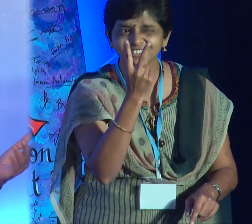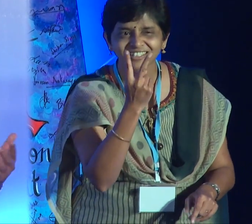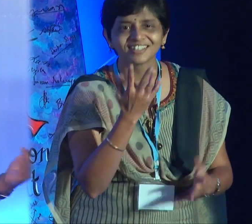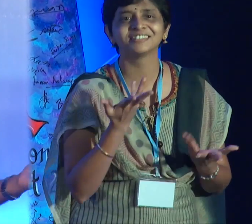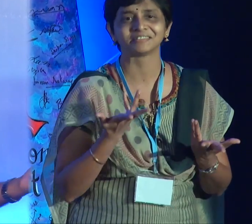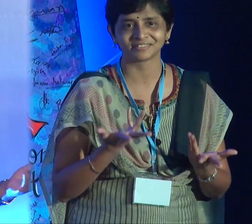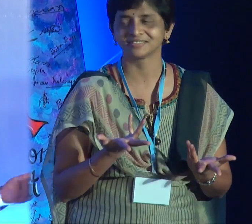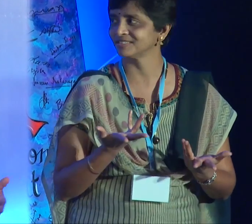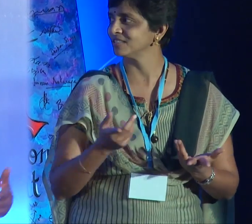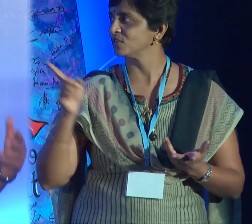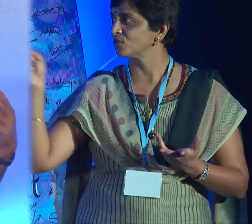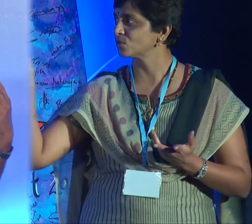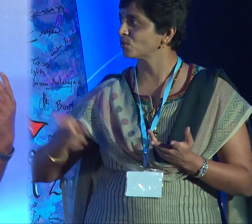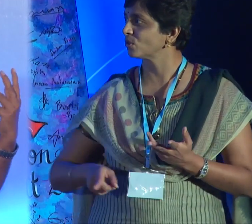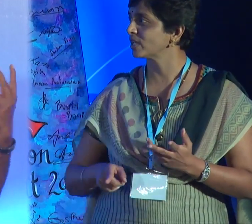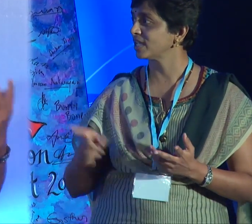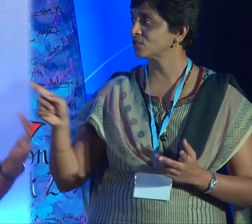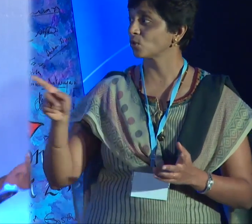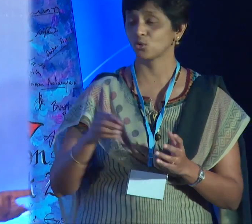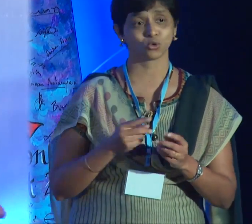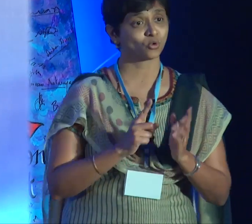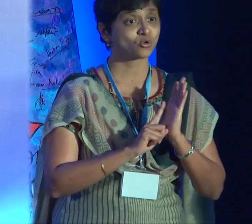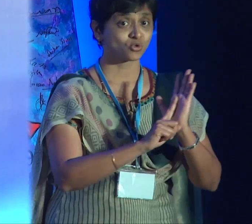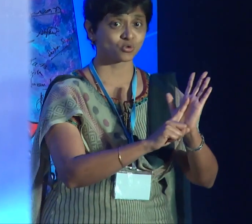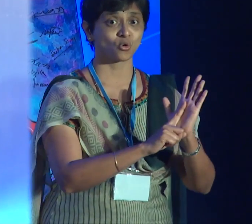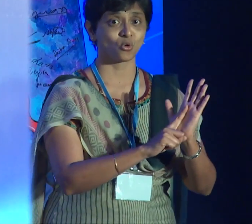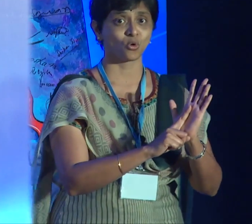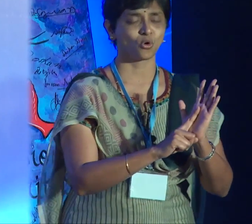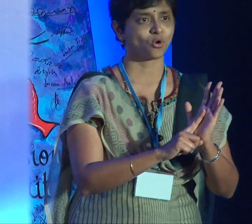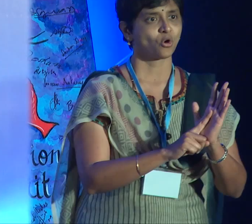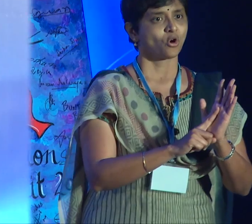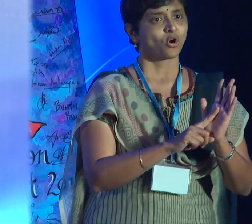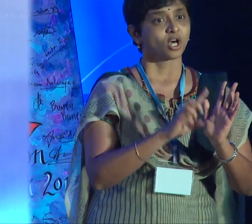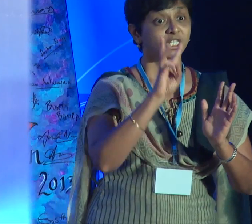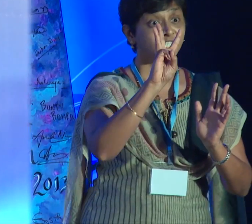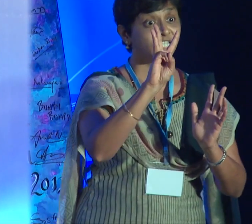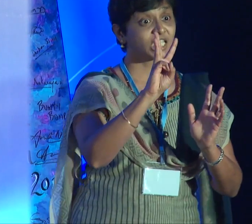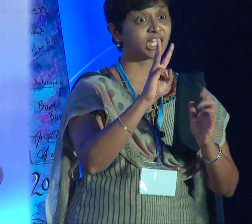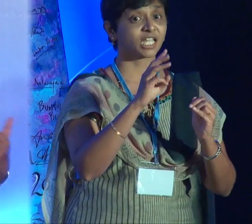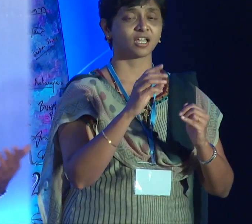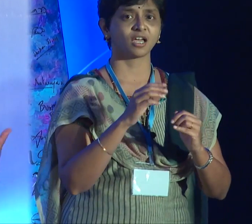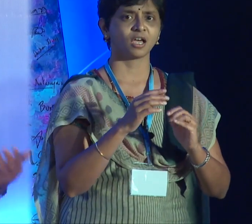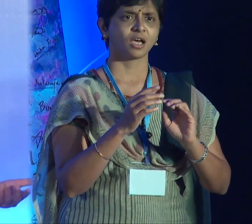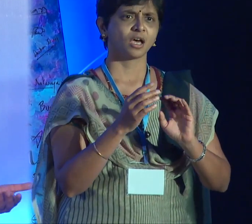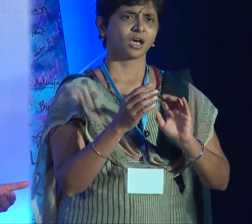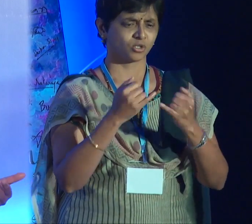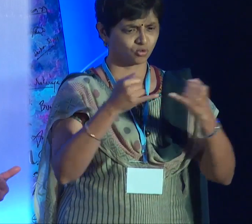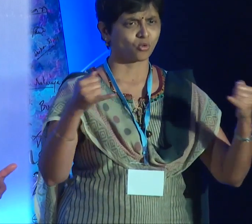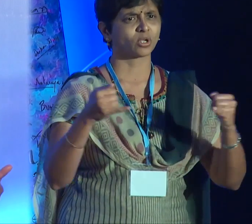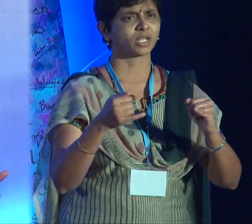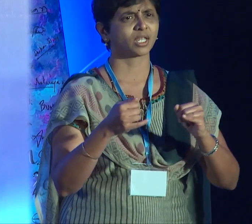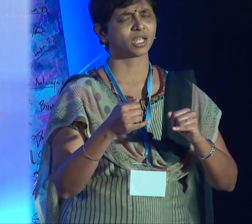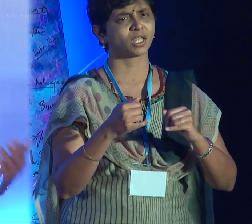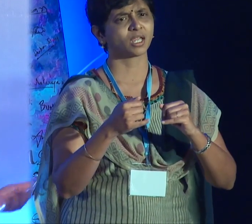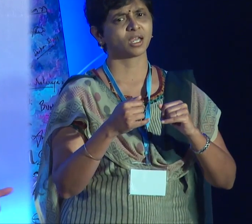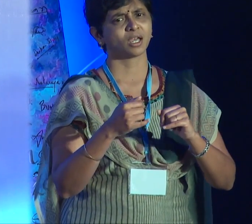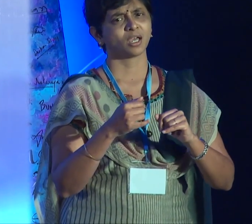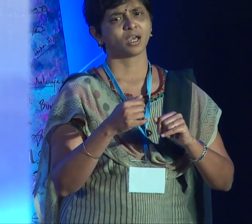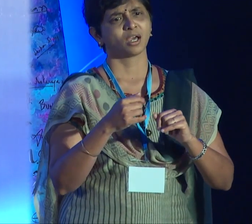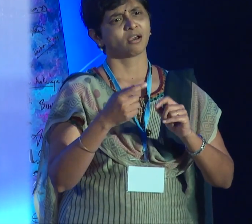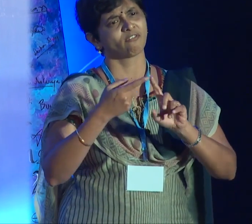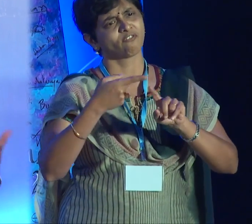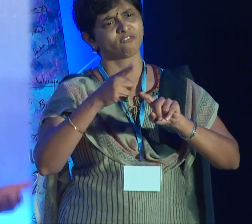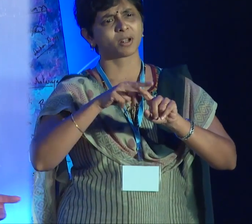I'm not a grand presentation, I'm going to share three things from Indian mythology, which talks about issues of